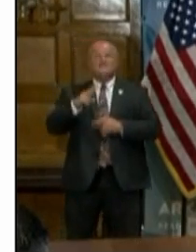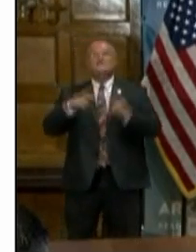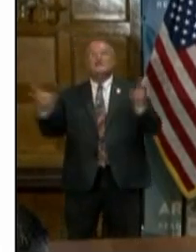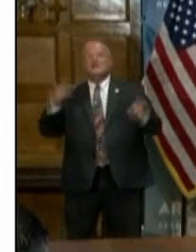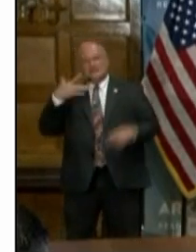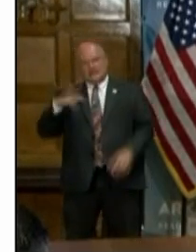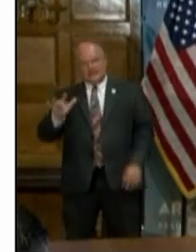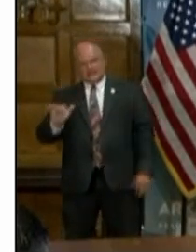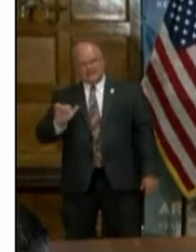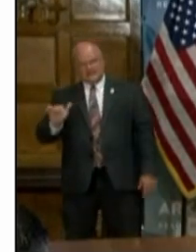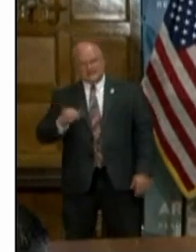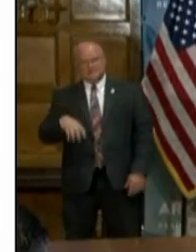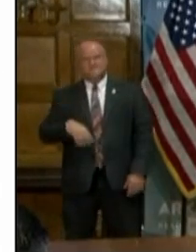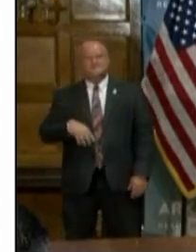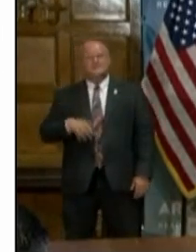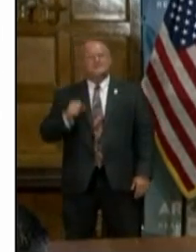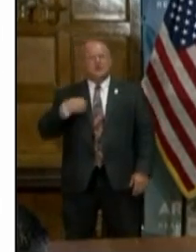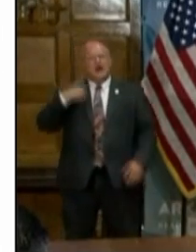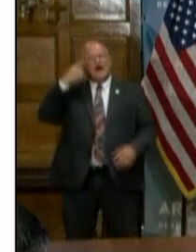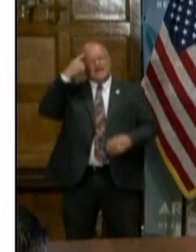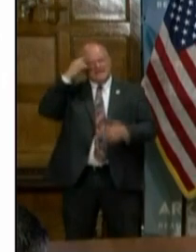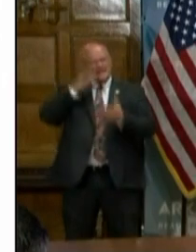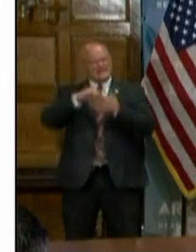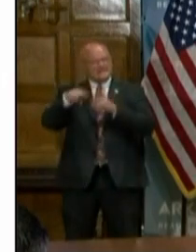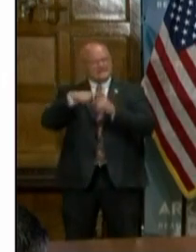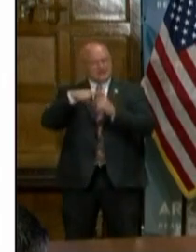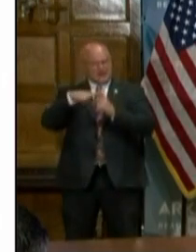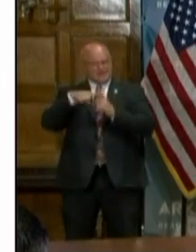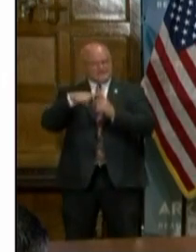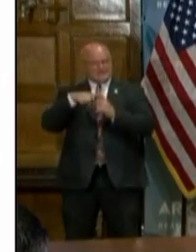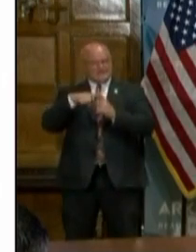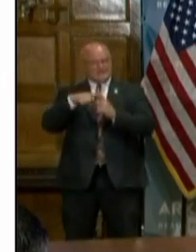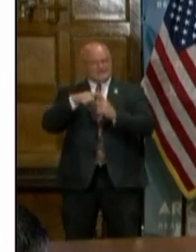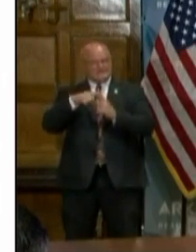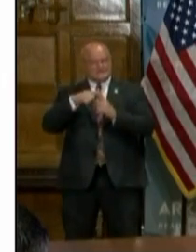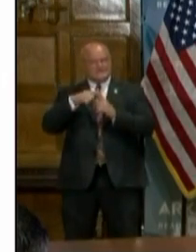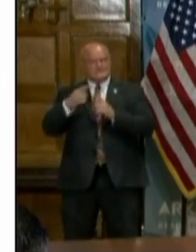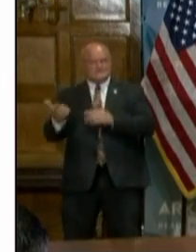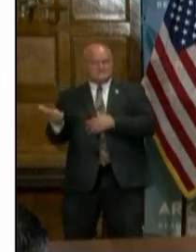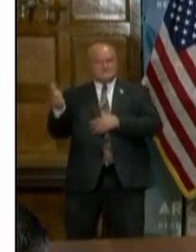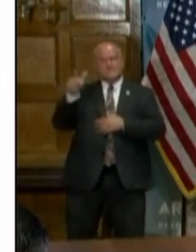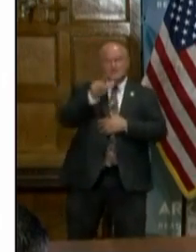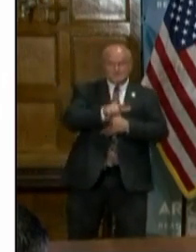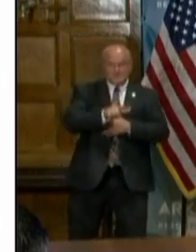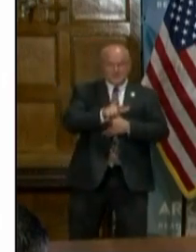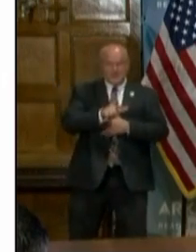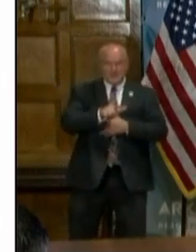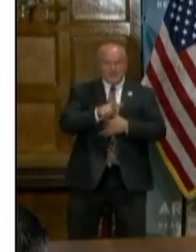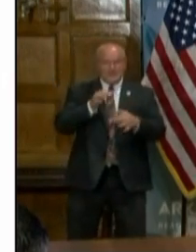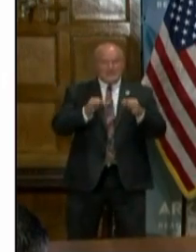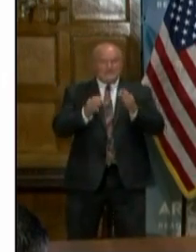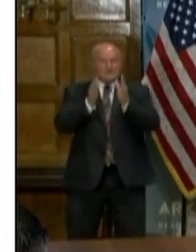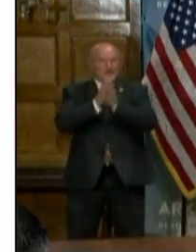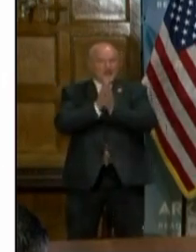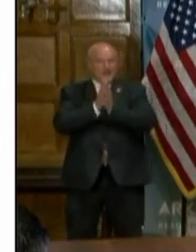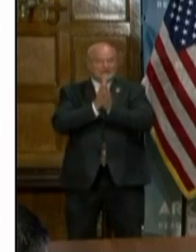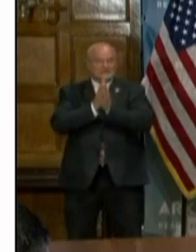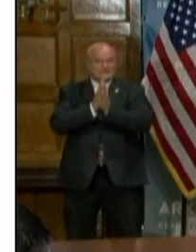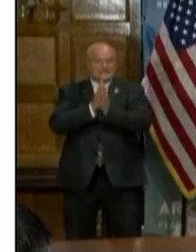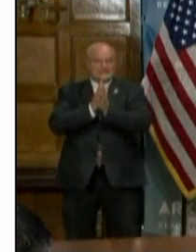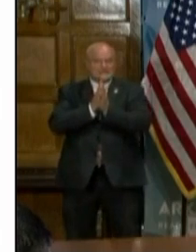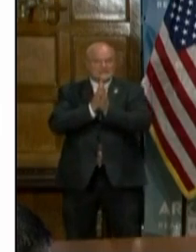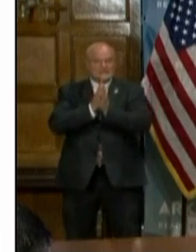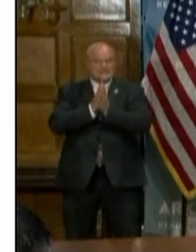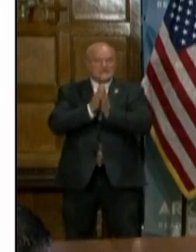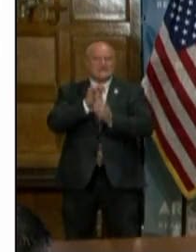likely. And so I think that's positive. The flip side of that coin, though, is that if you ask this